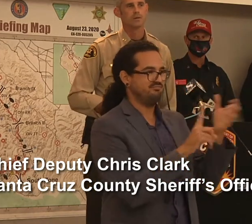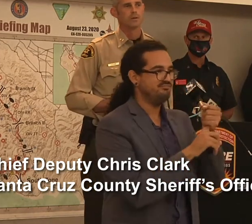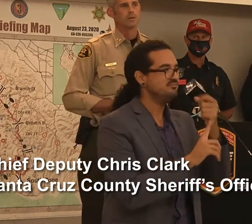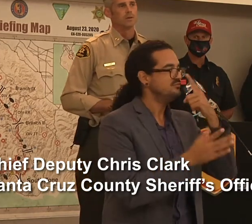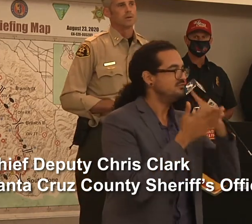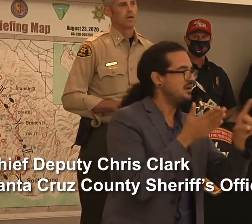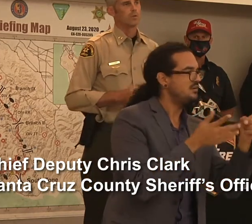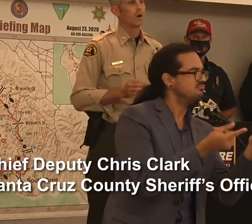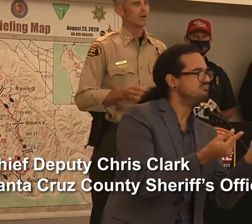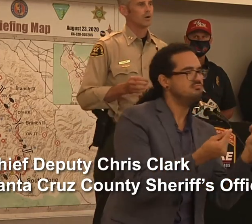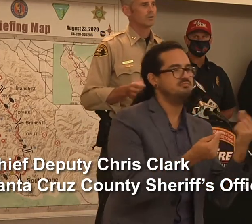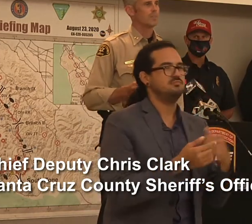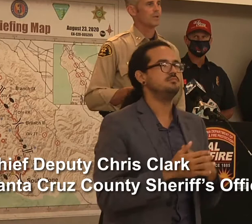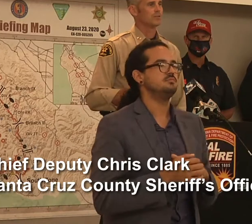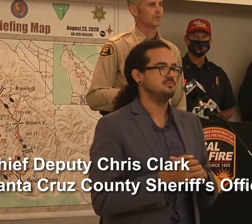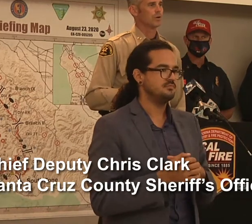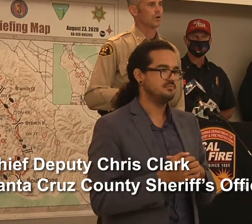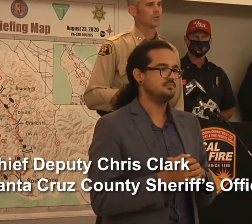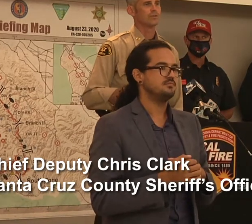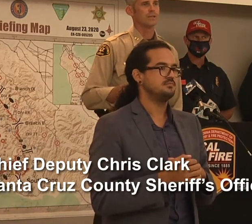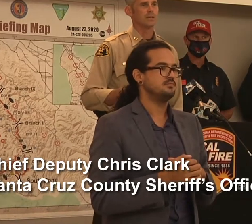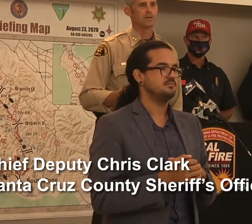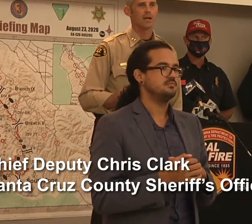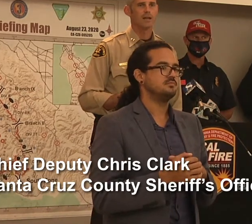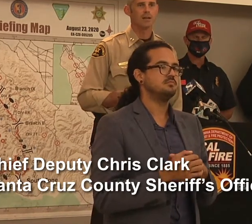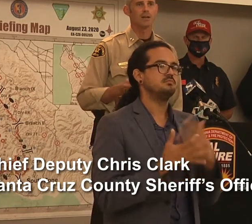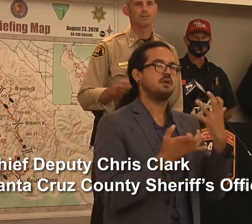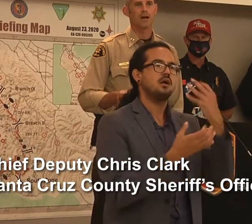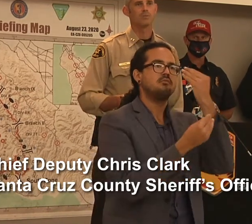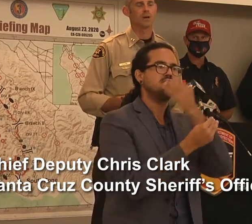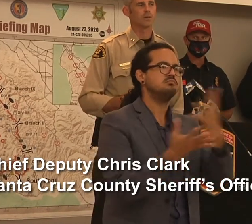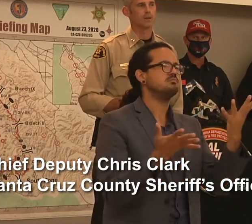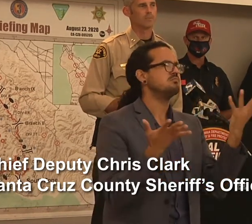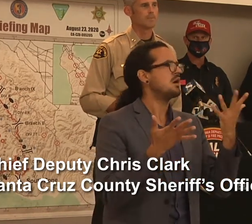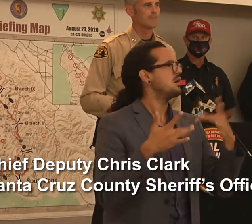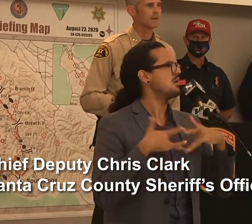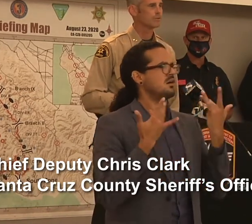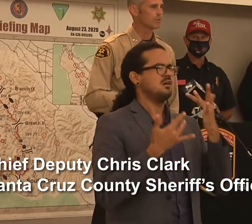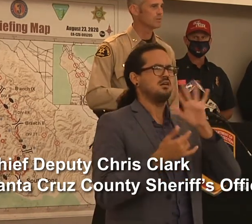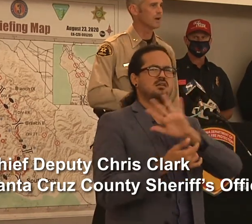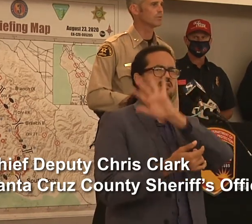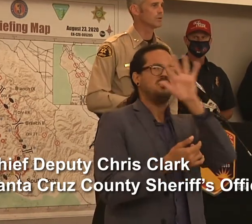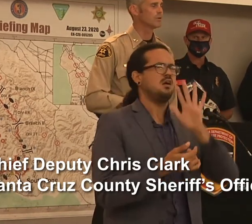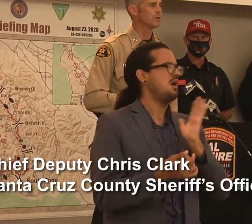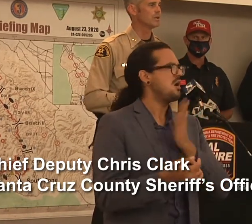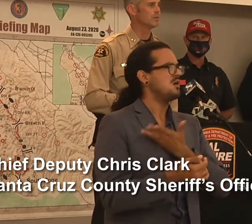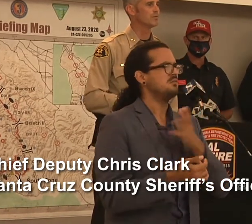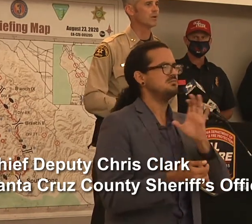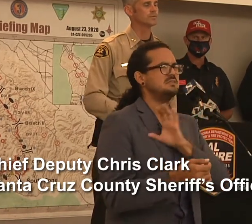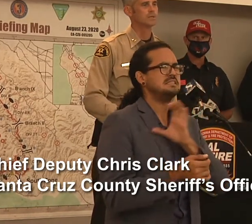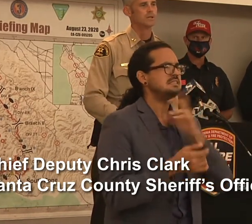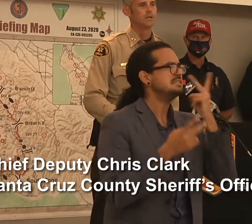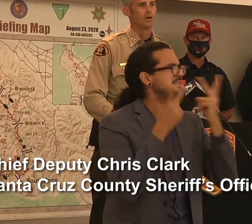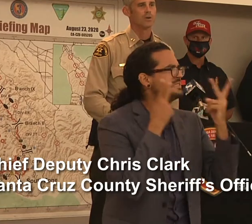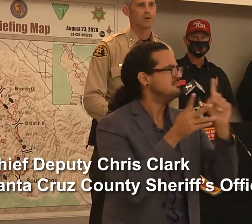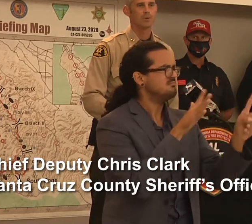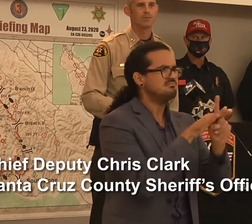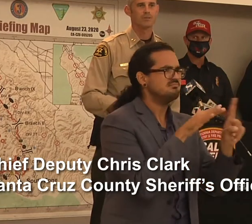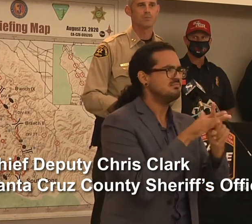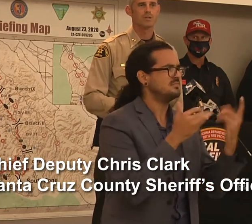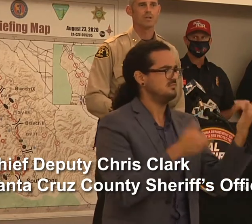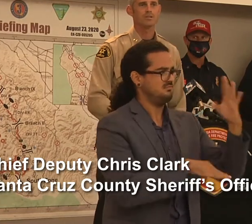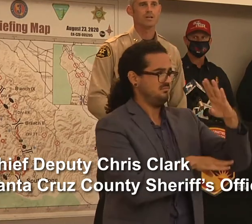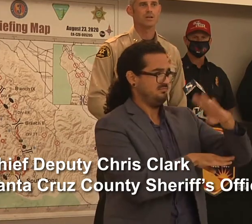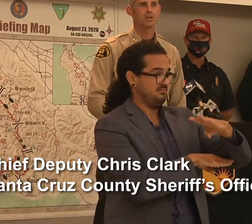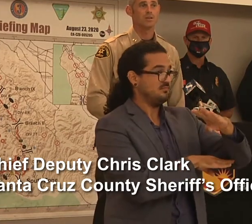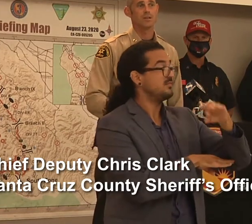really kind of what our deputies are seeing at times out there. Now, so this afternoon in Felton, our deputies